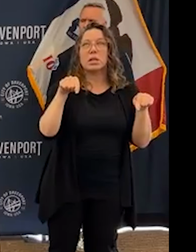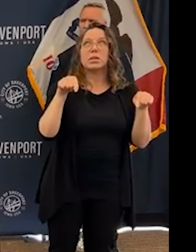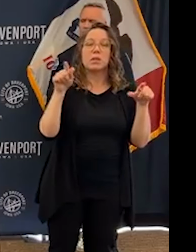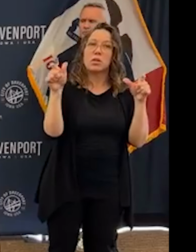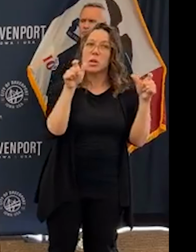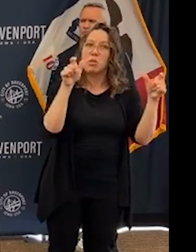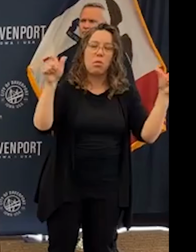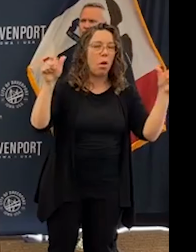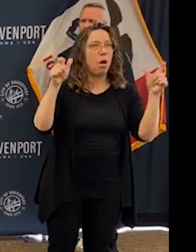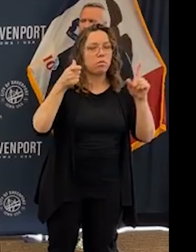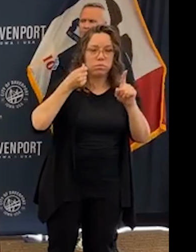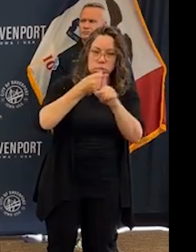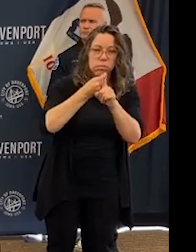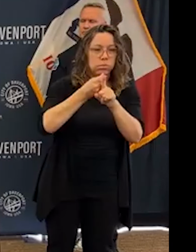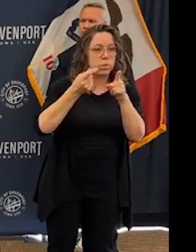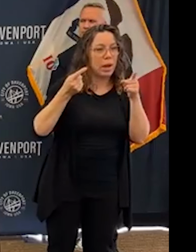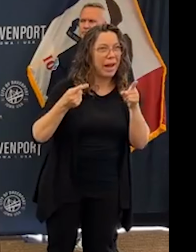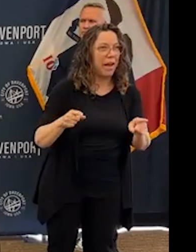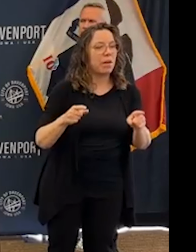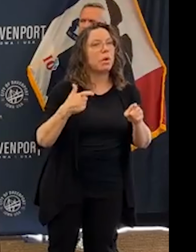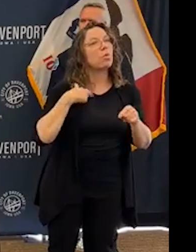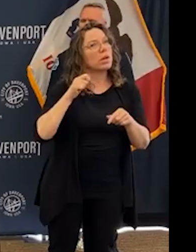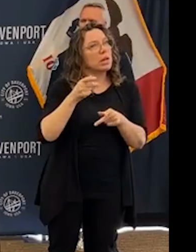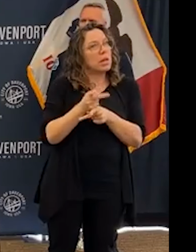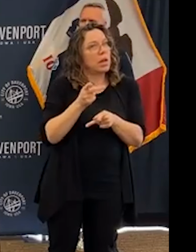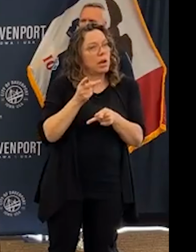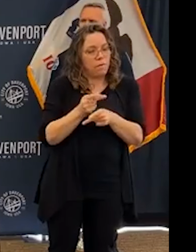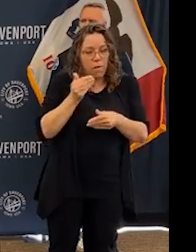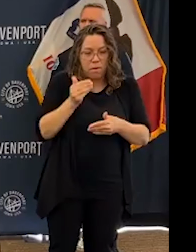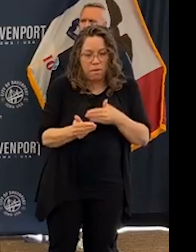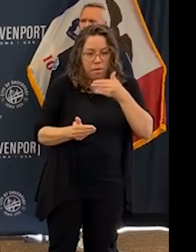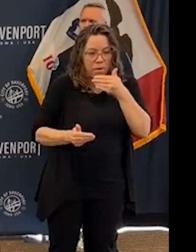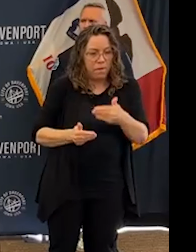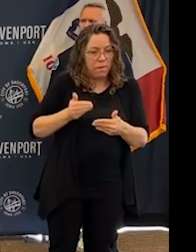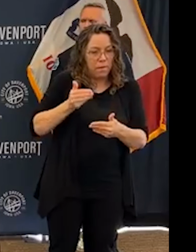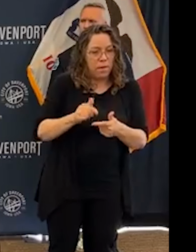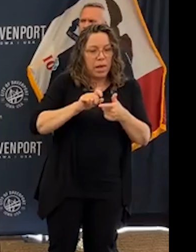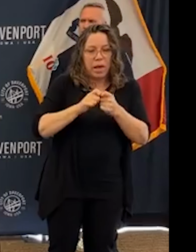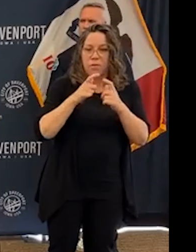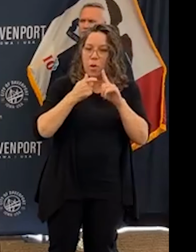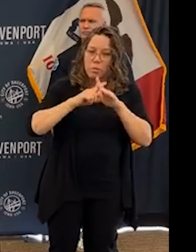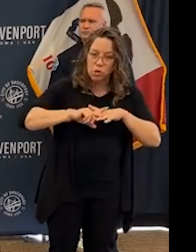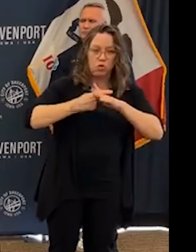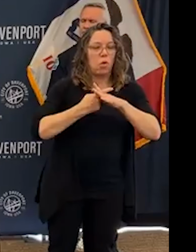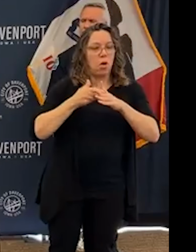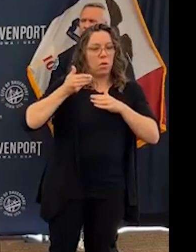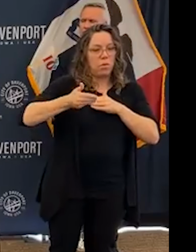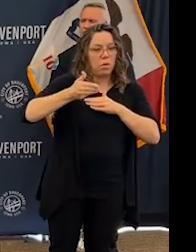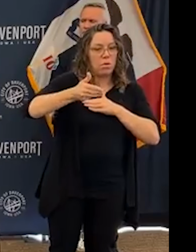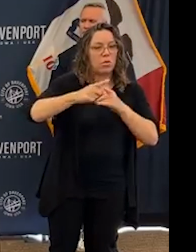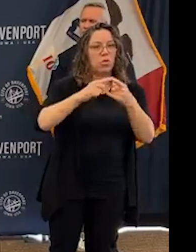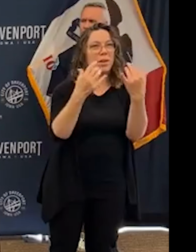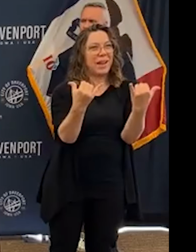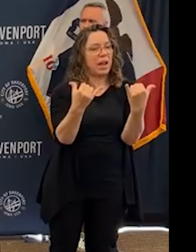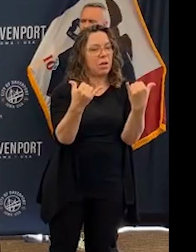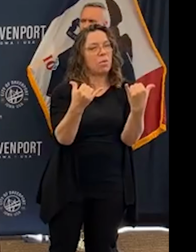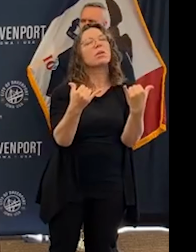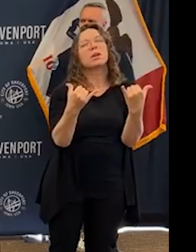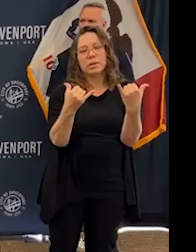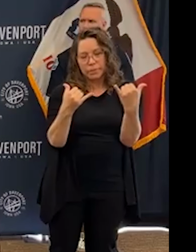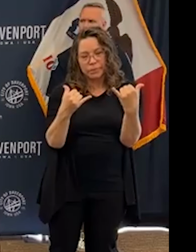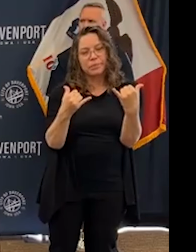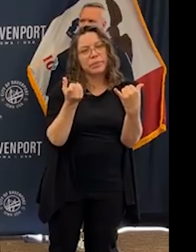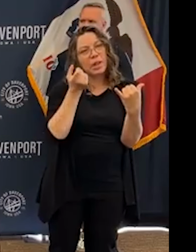event. So moving meticulously and accurately from the start to where we're at now takes time, and we need